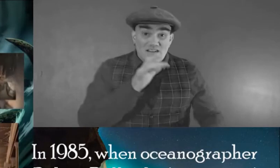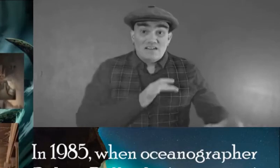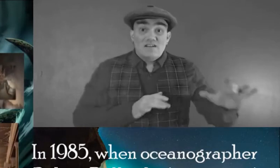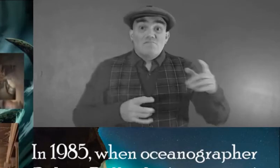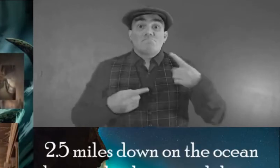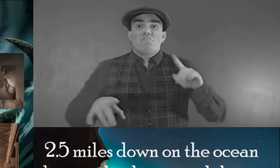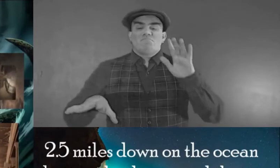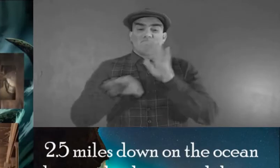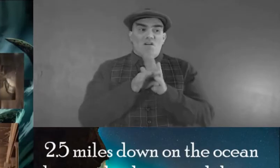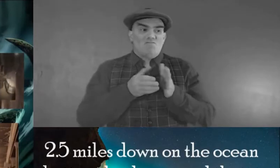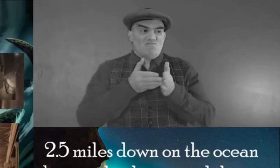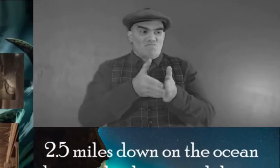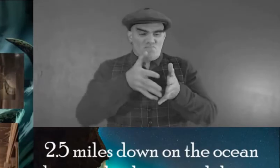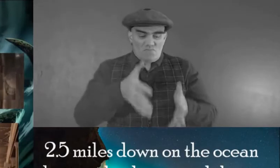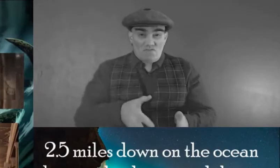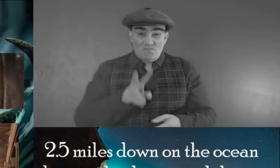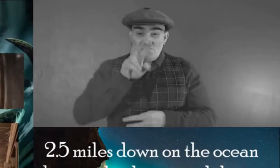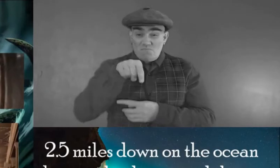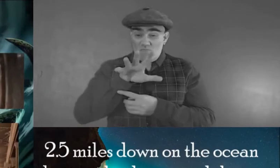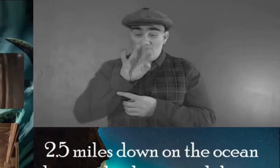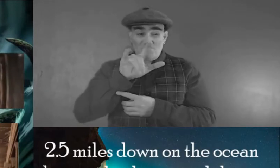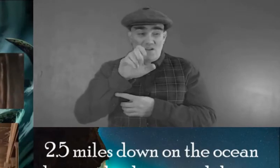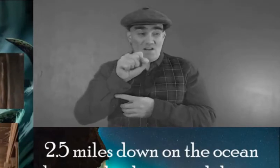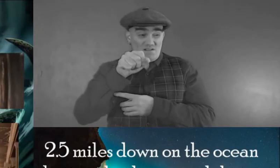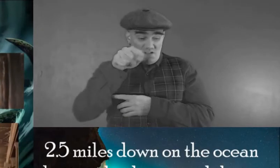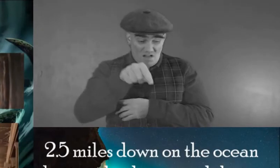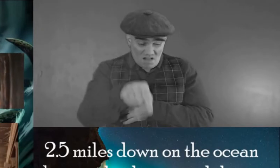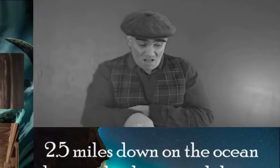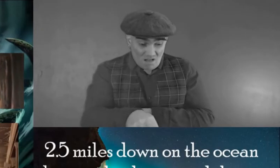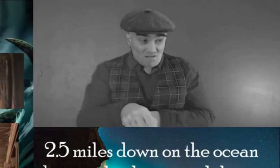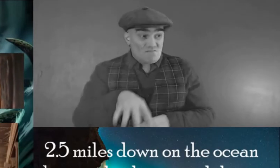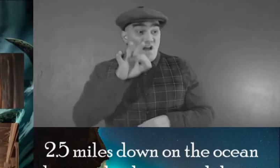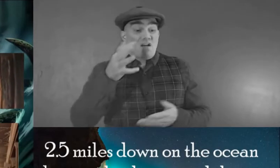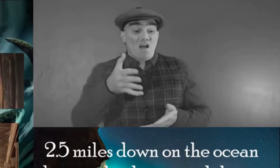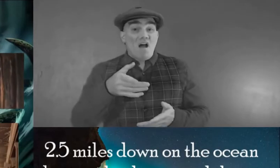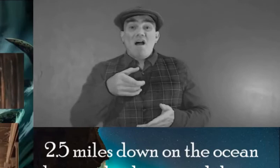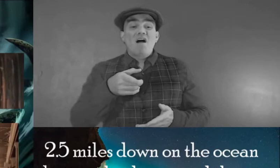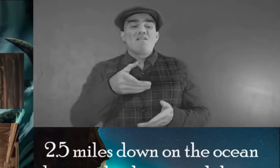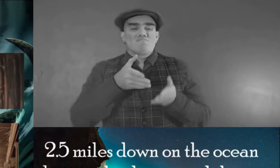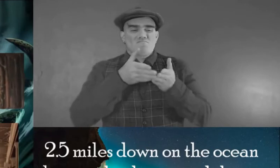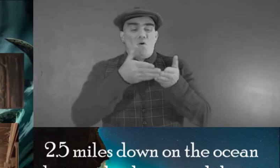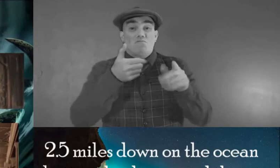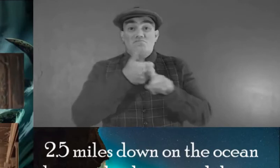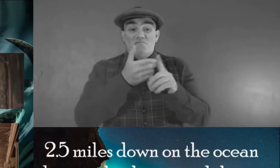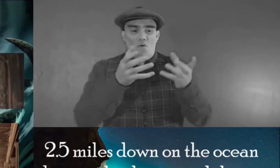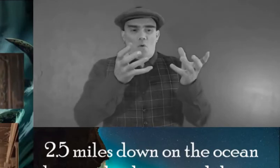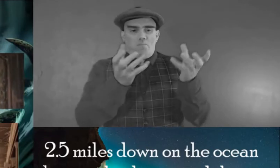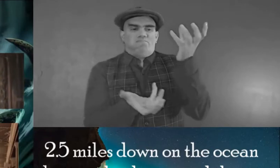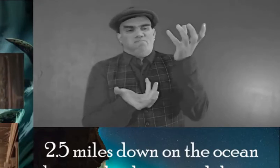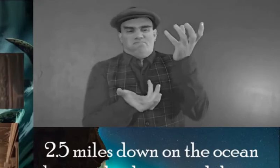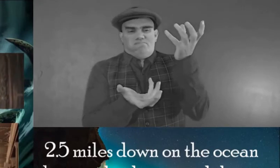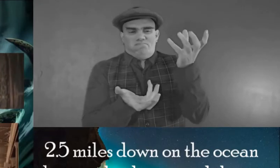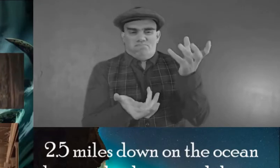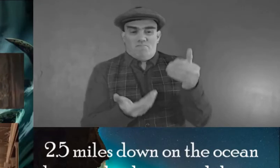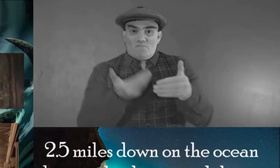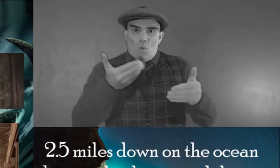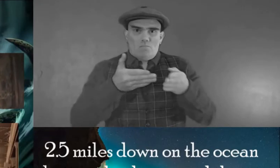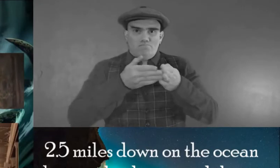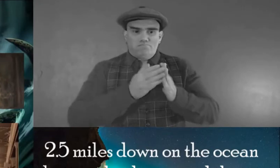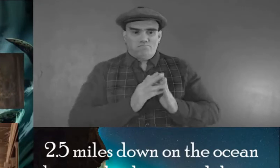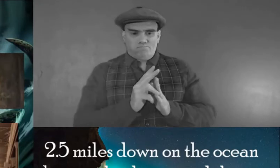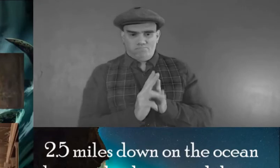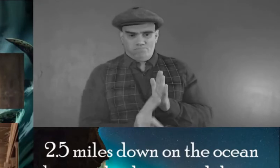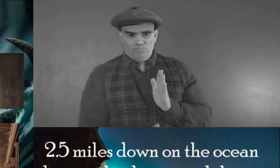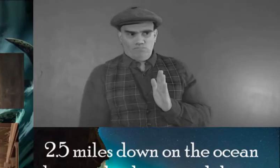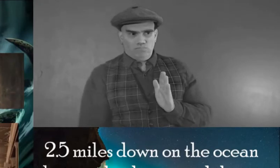ship's remains 2.5 miles down on the ocean bottom, he discovered that it had, in fact, broken in two on